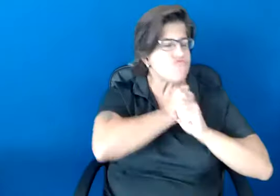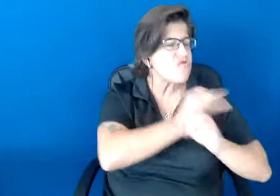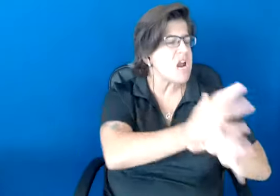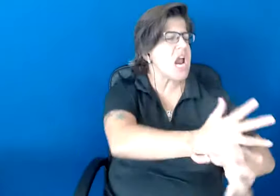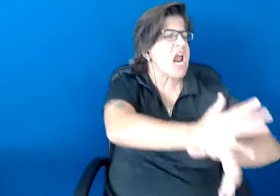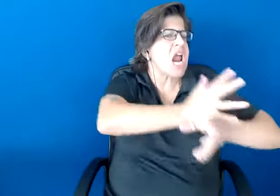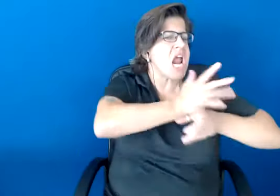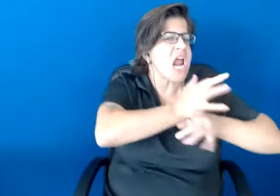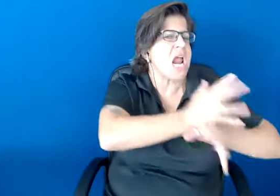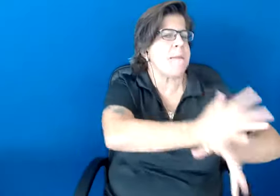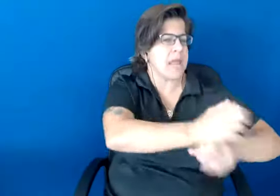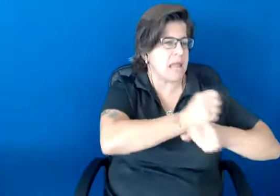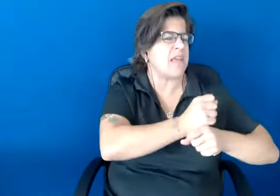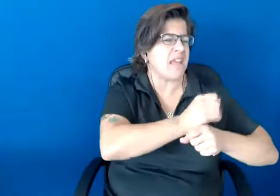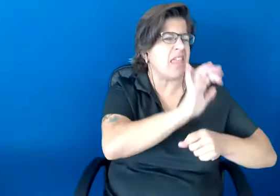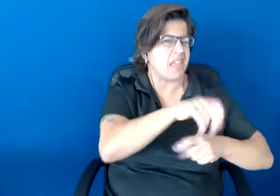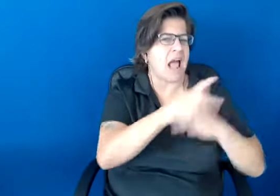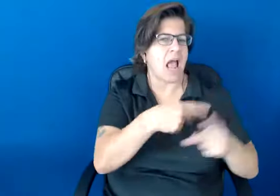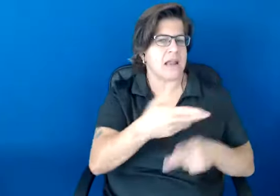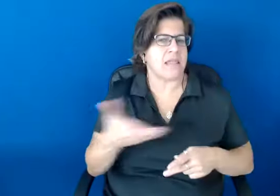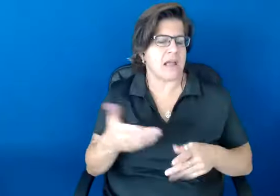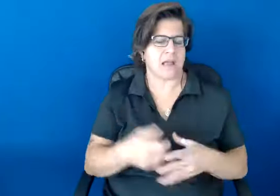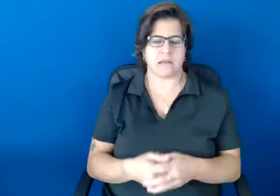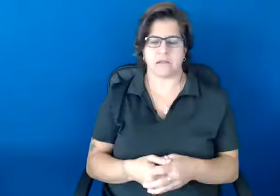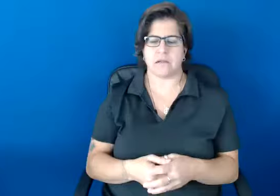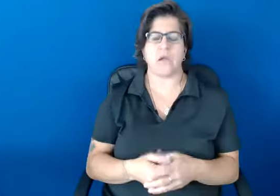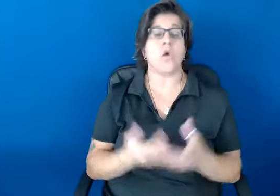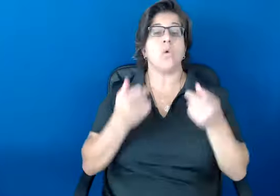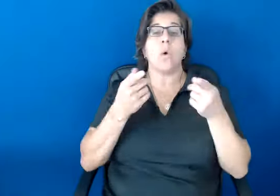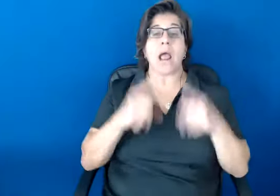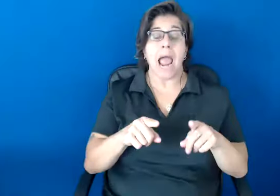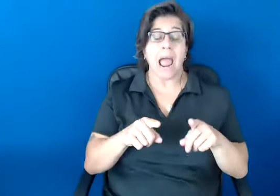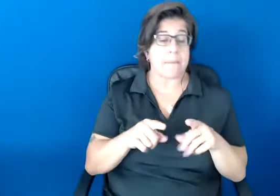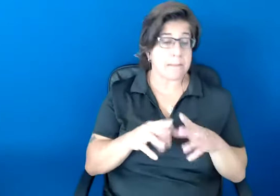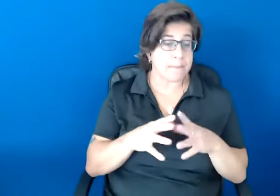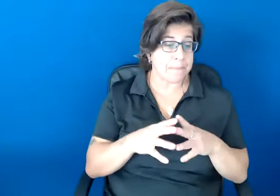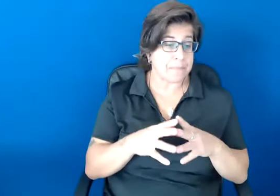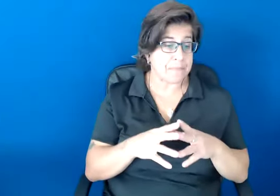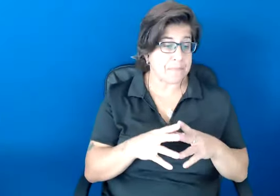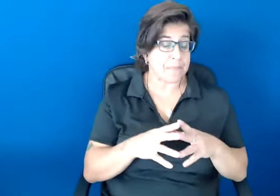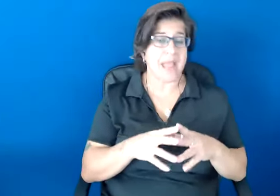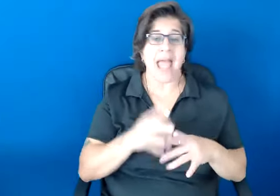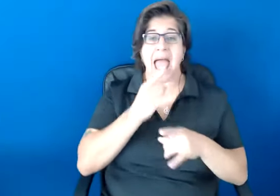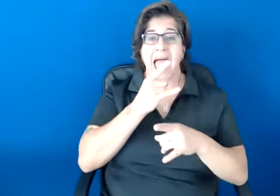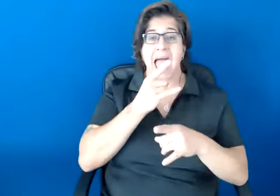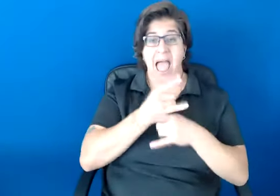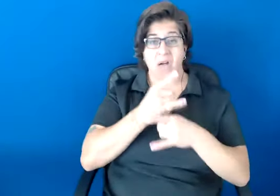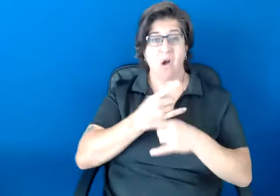them, and such as that. So what happens is that